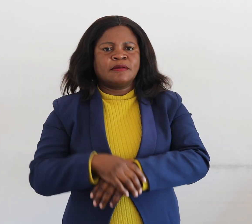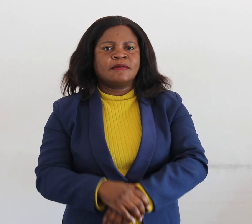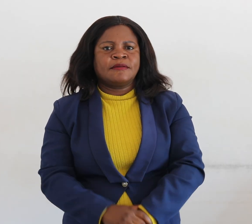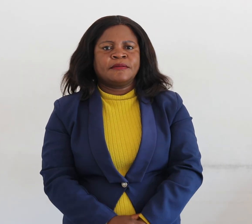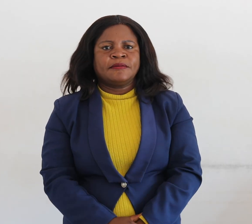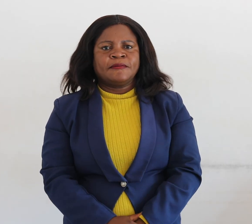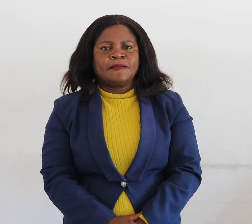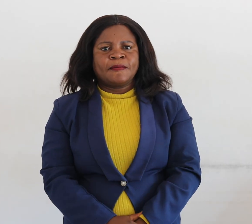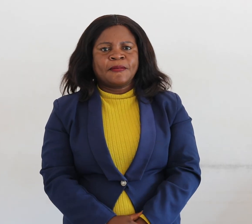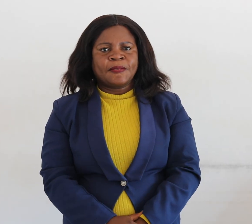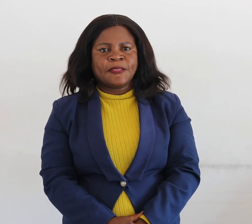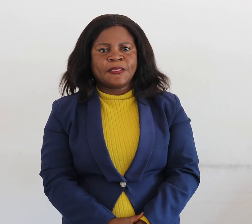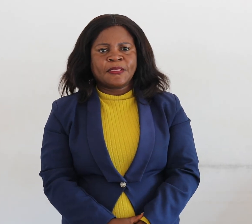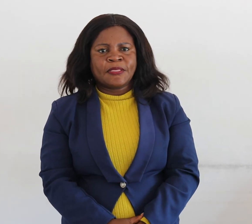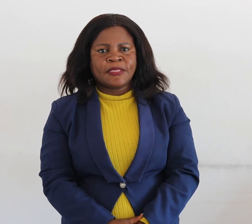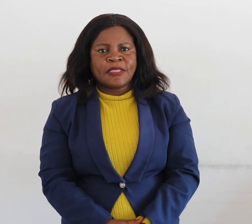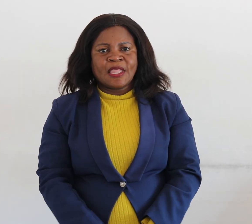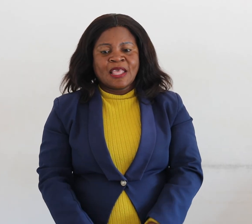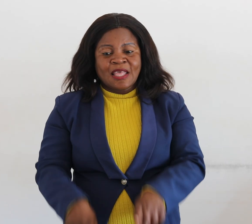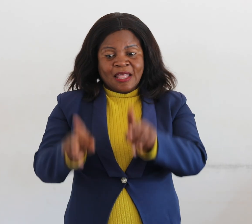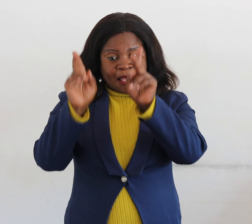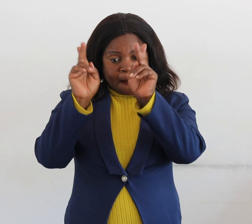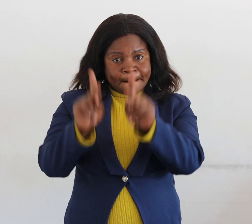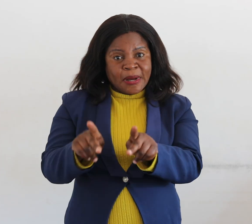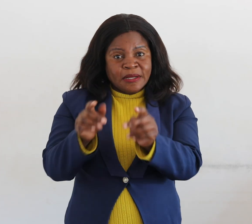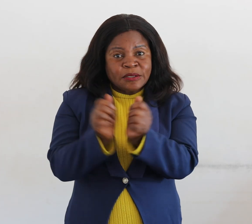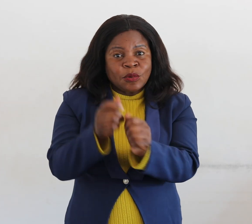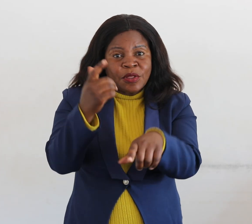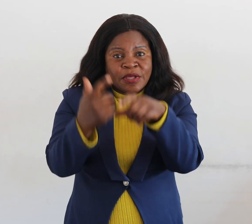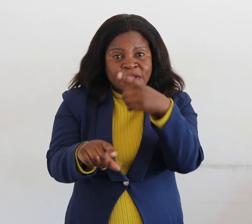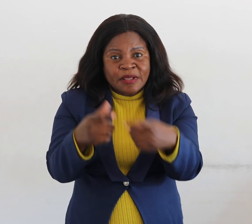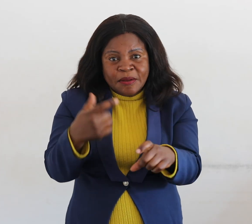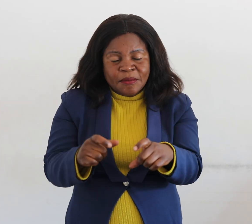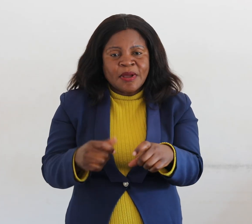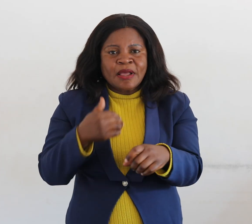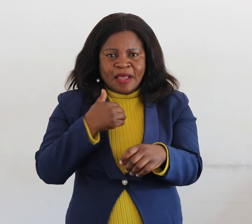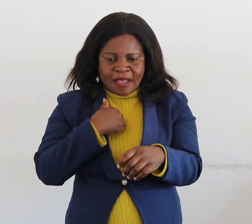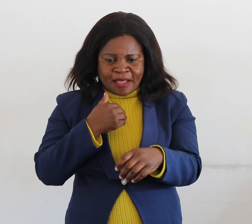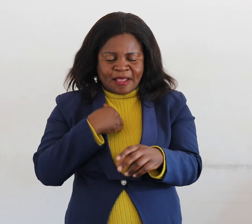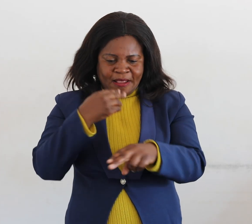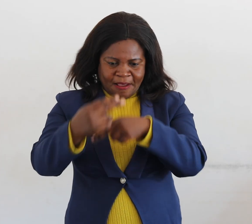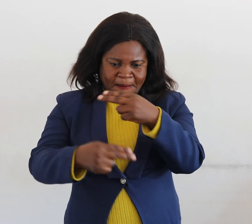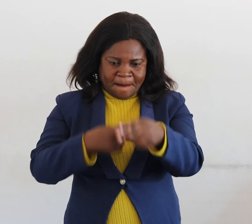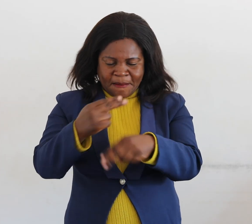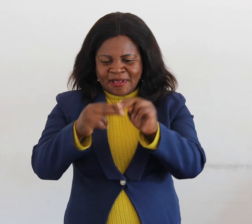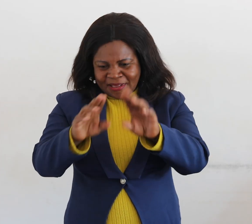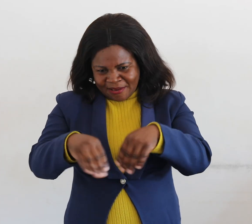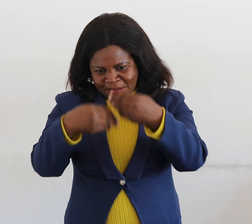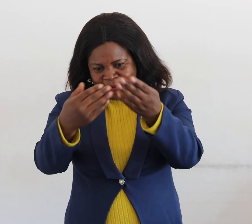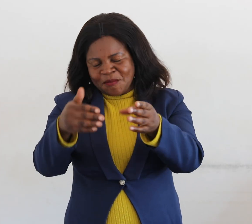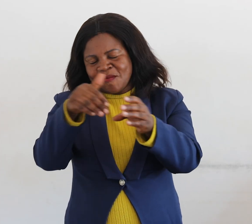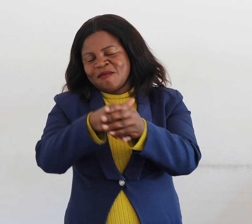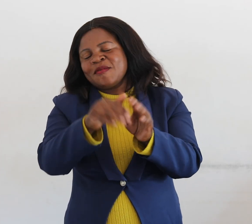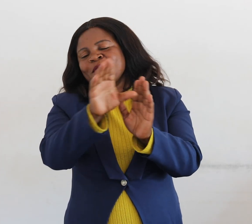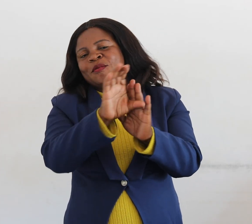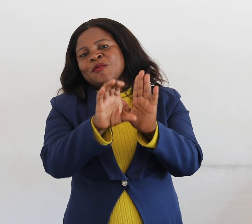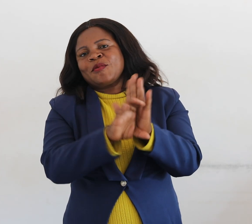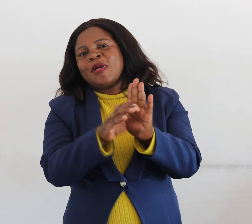A person with disability has the meaning provided in the Constitution. A